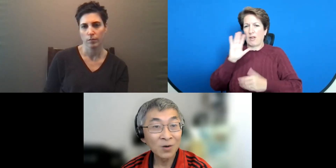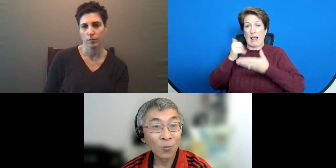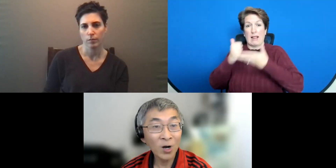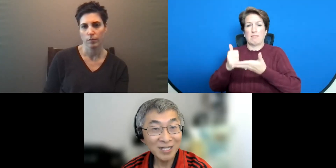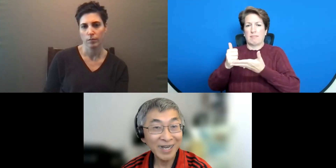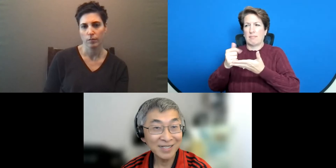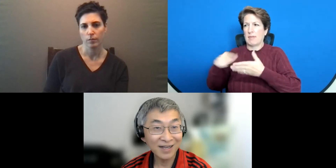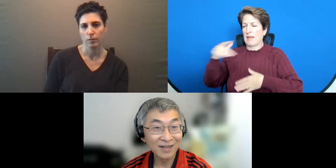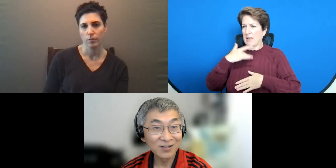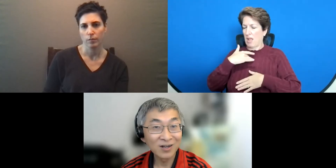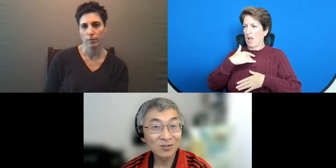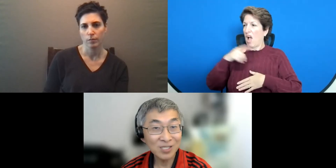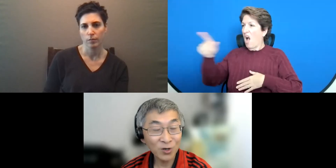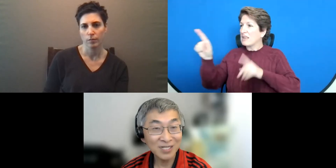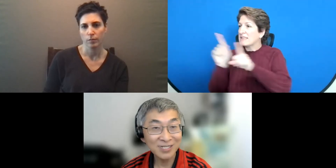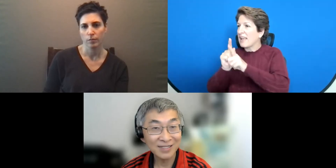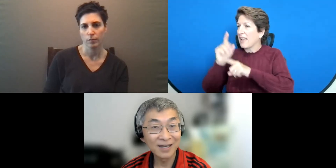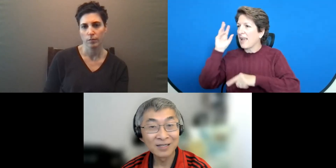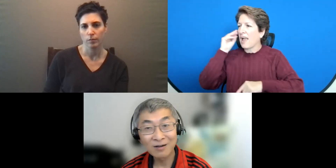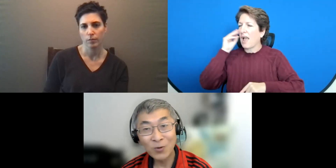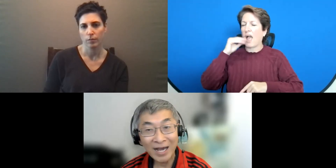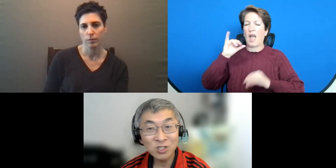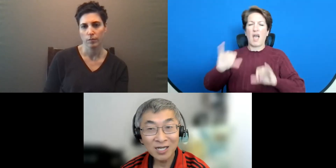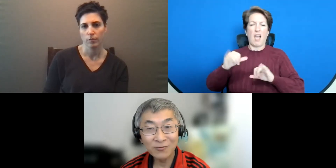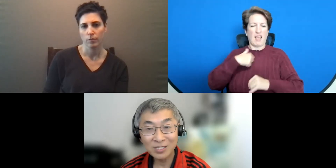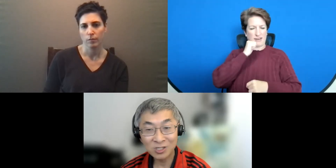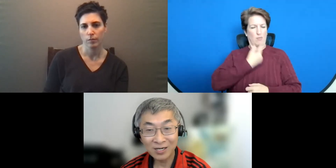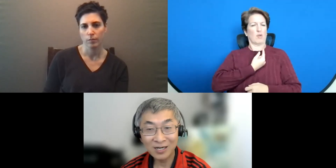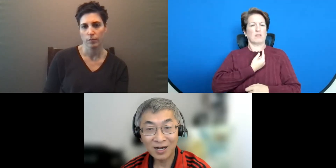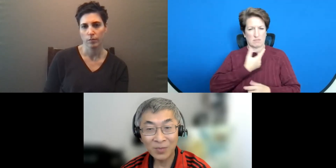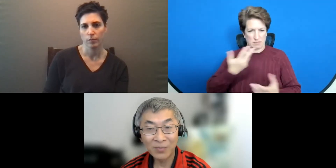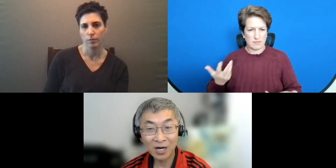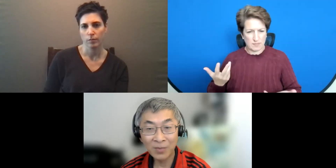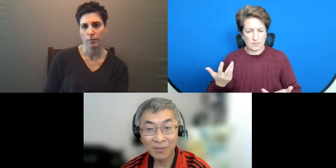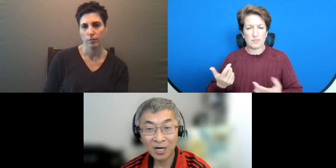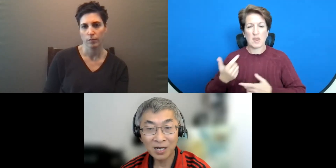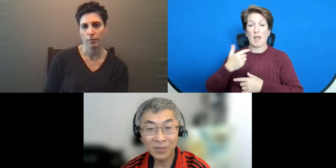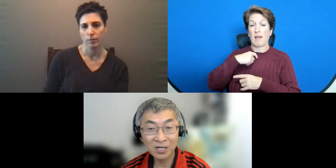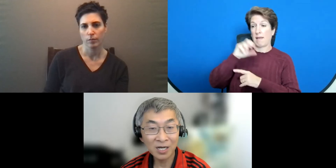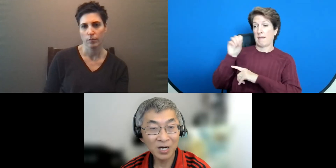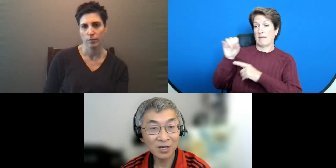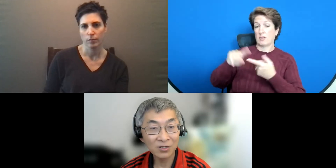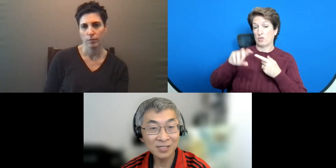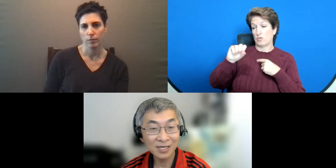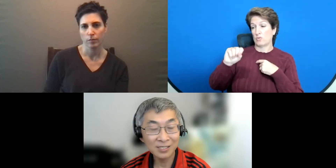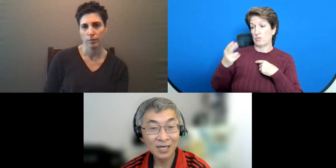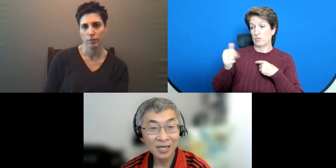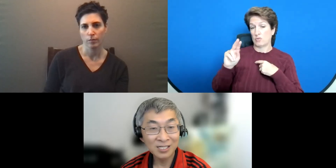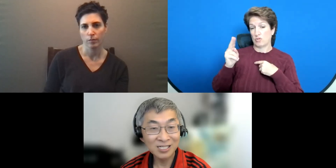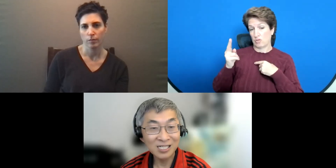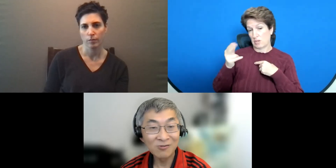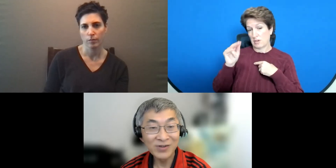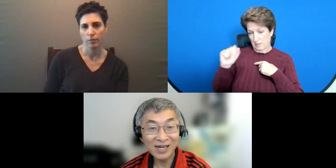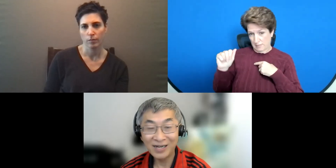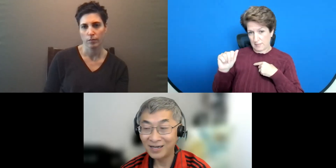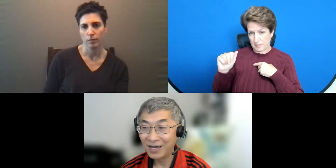can work together, you know, to support each other. So when I shared with Shahina about all these things,